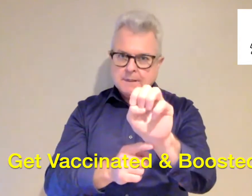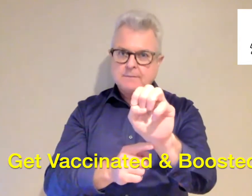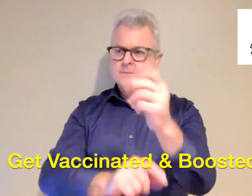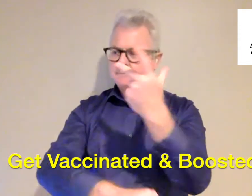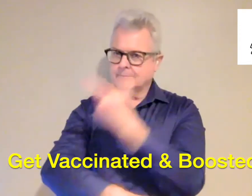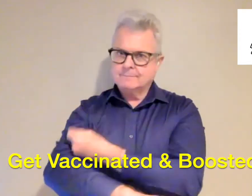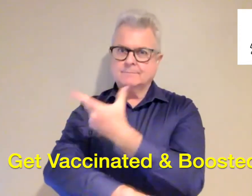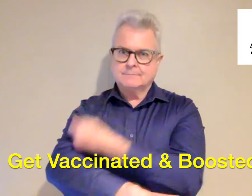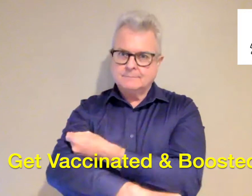boosters.